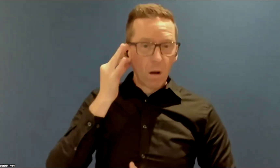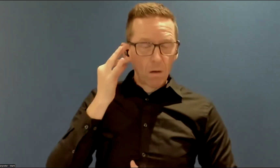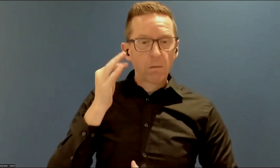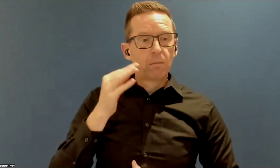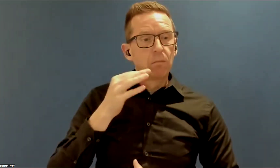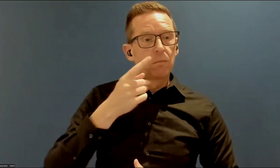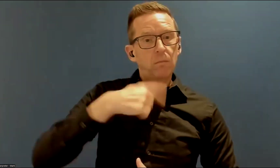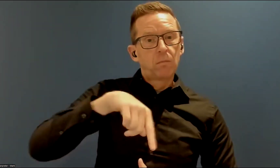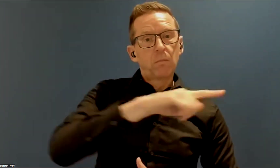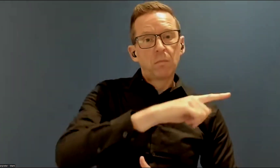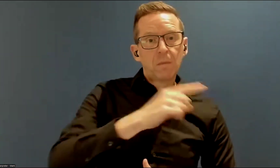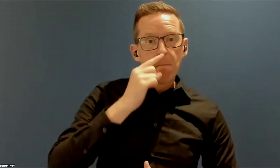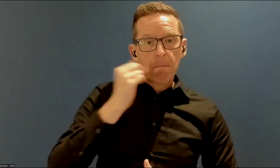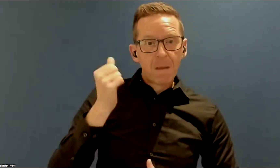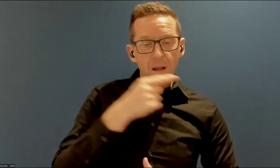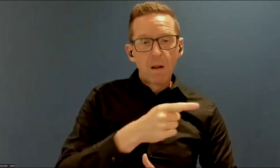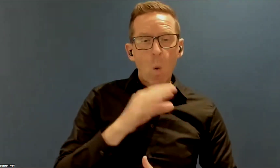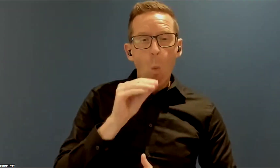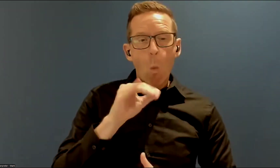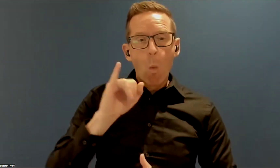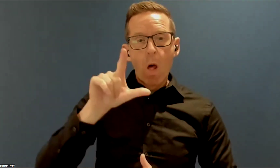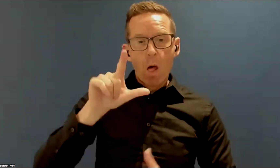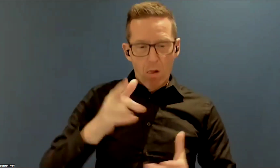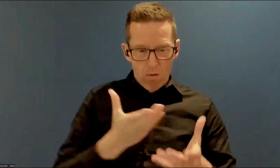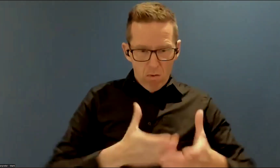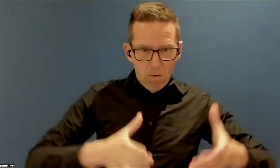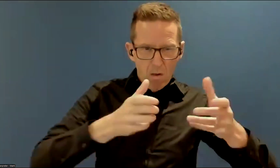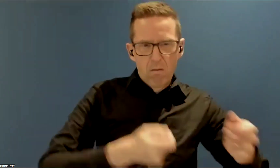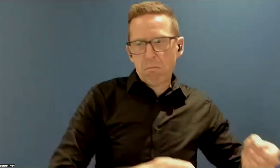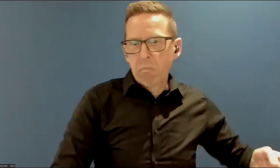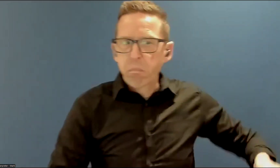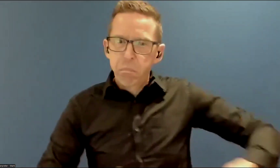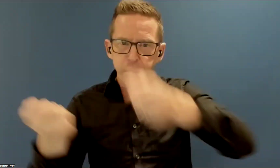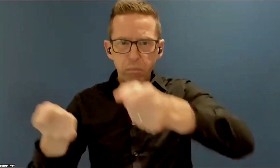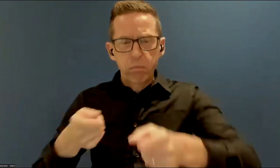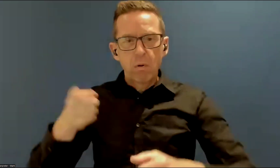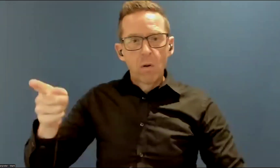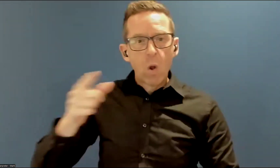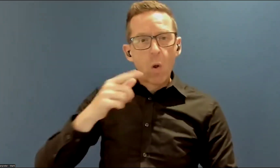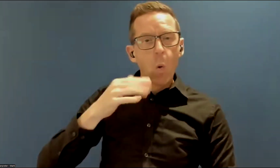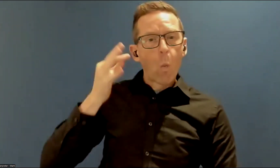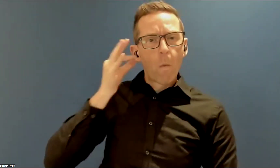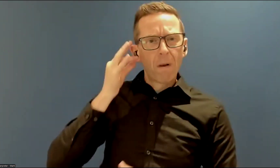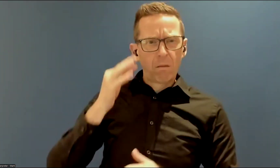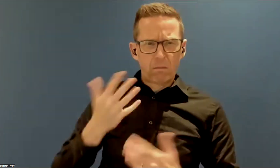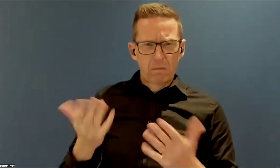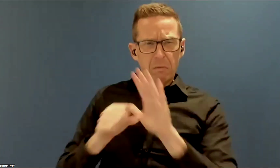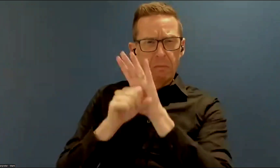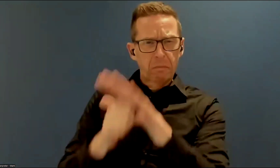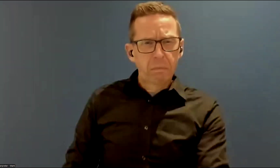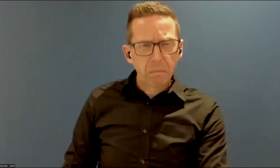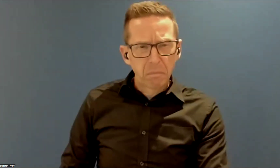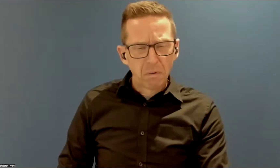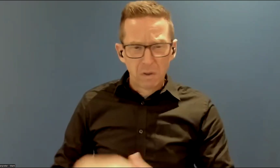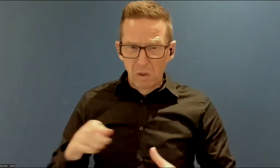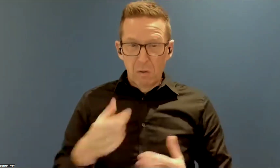vendors. Maybe touched one of their chips or something of the sort, and somebody just got hot oil